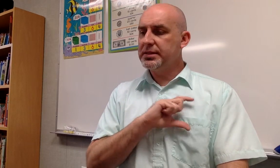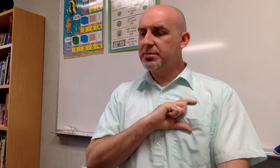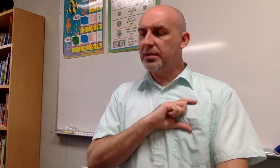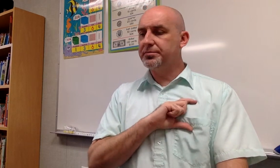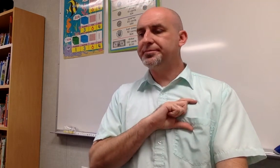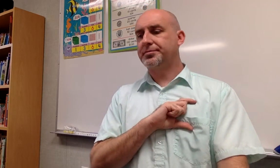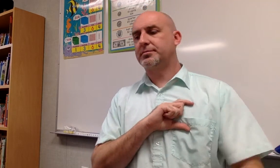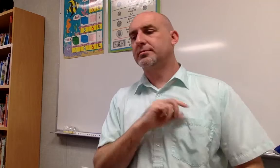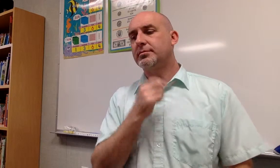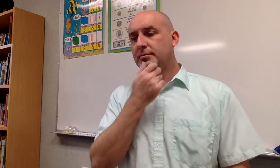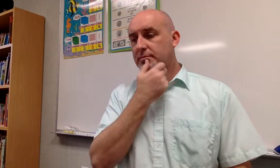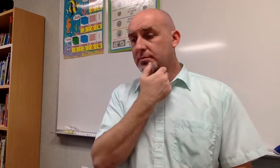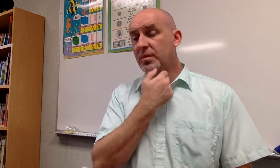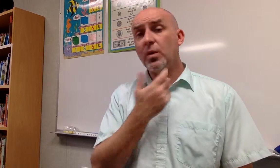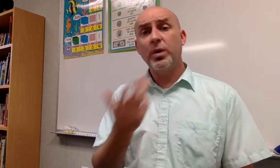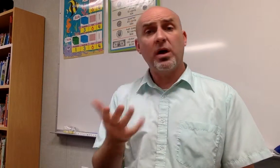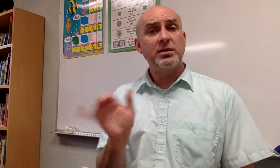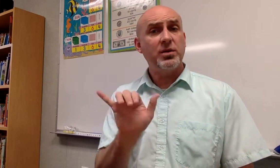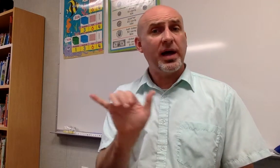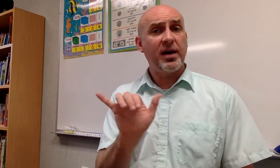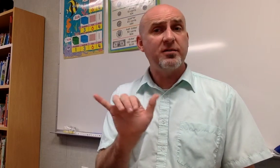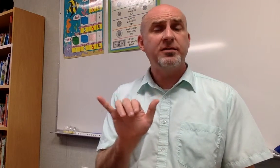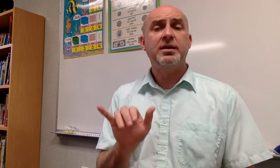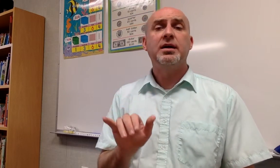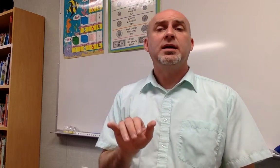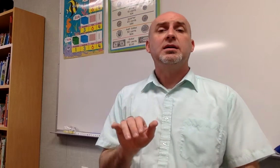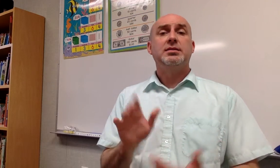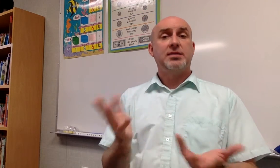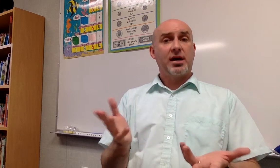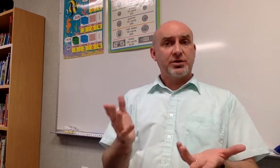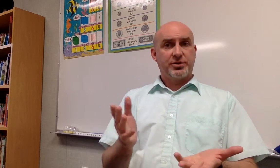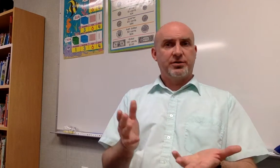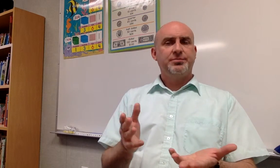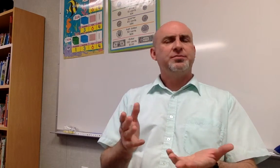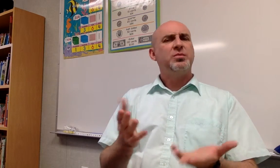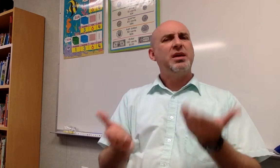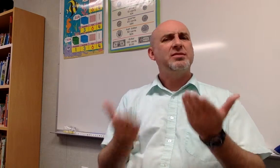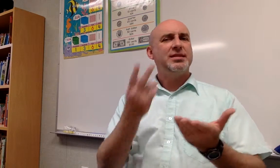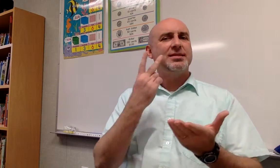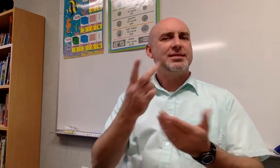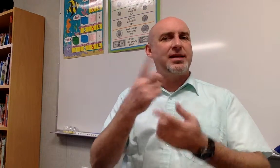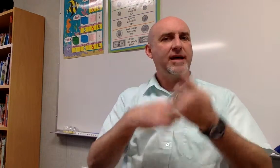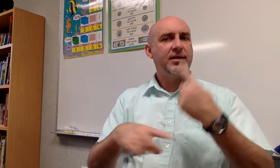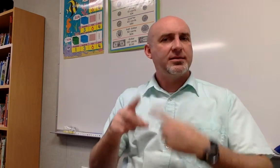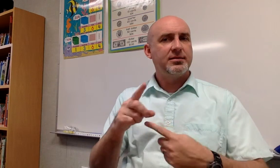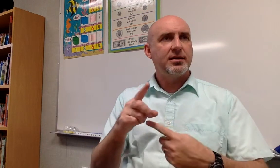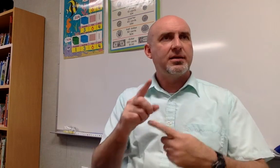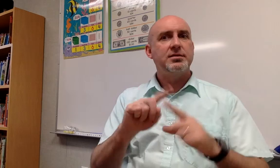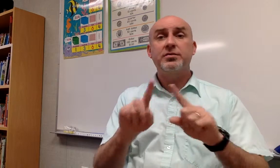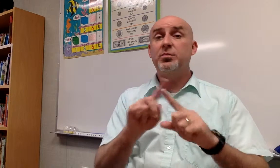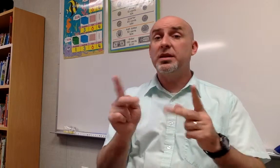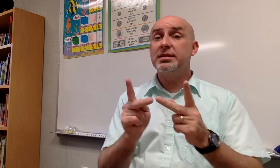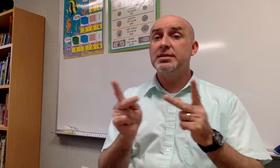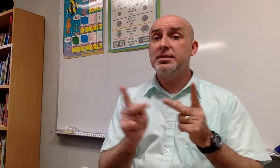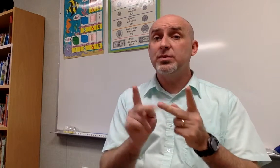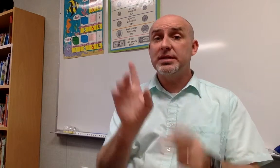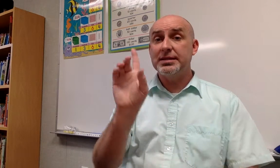policeman. We also have doctor. You may have seen this sign different places with a